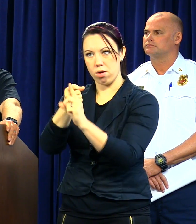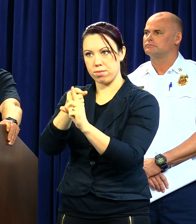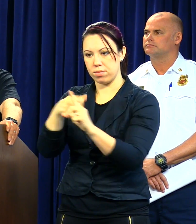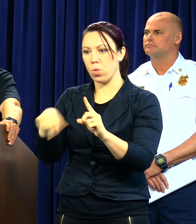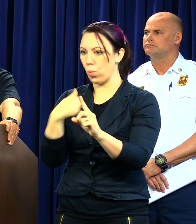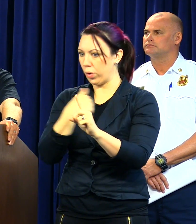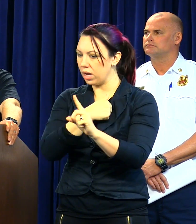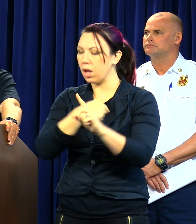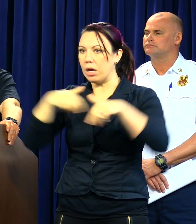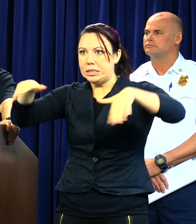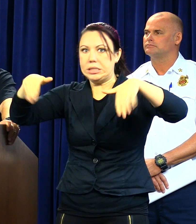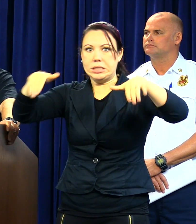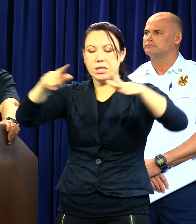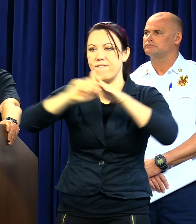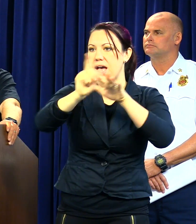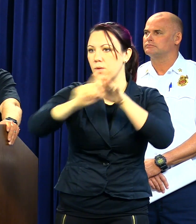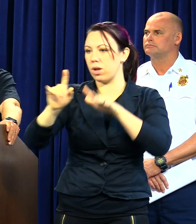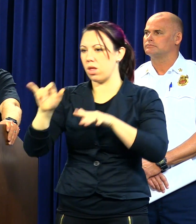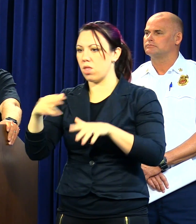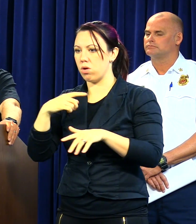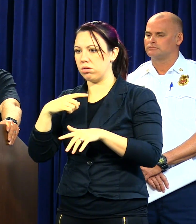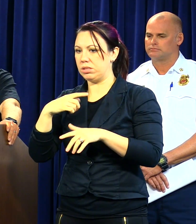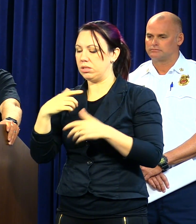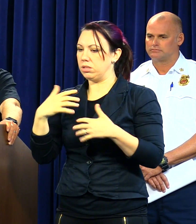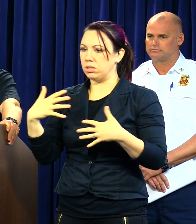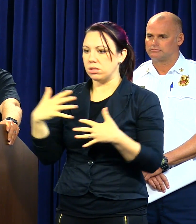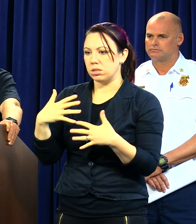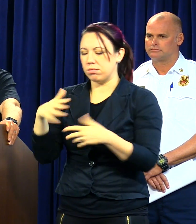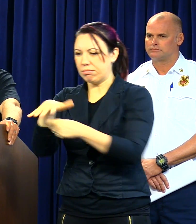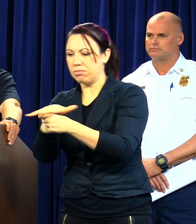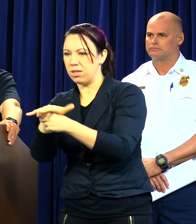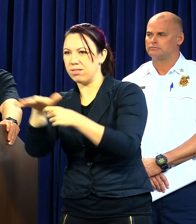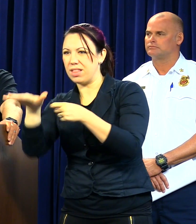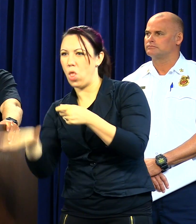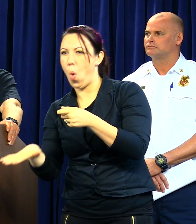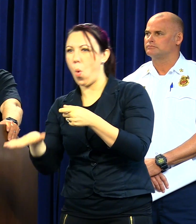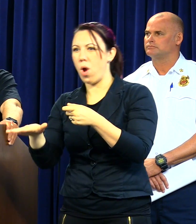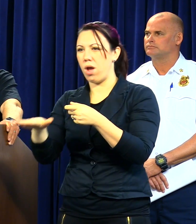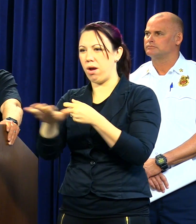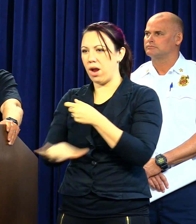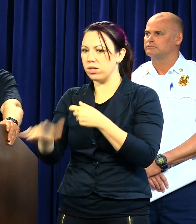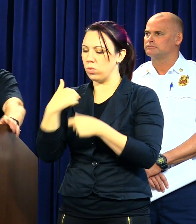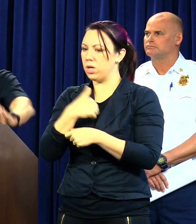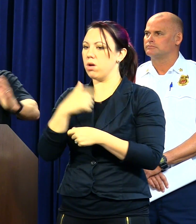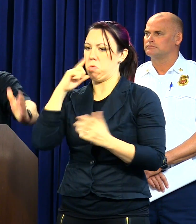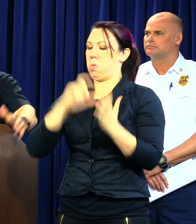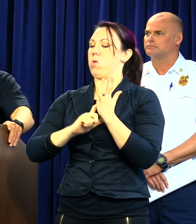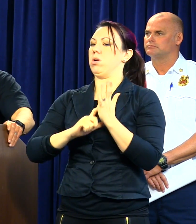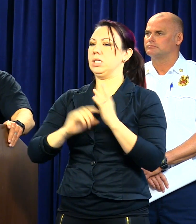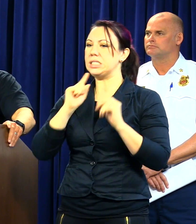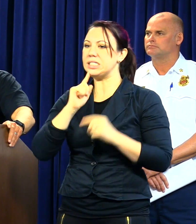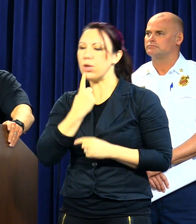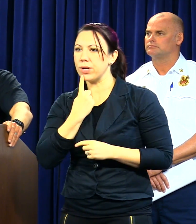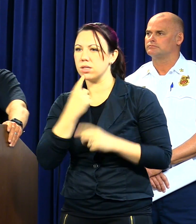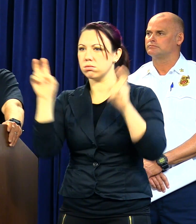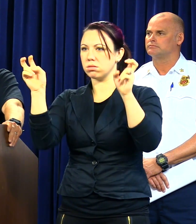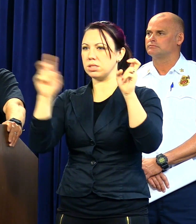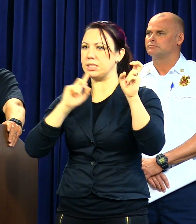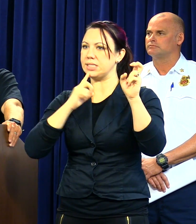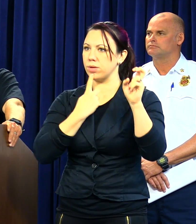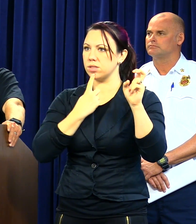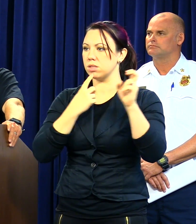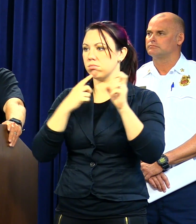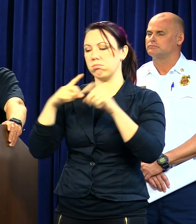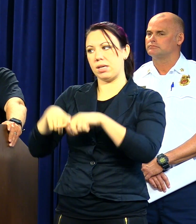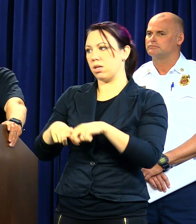evacuated people in the risk areas because we took this as a very serious event. whatever serious means based on what Mother